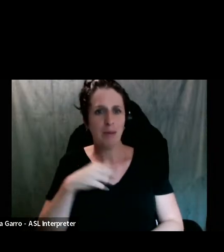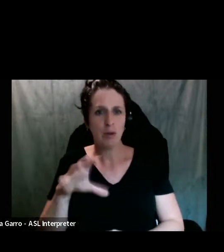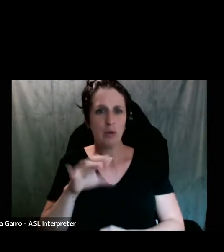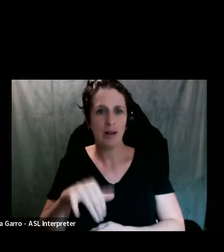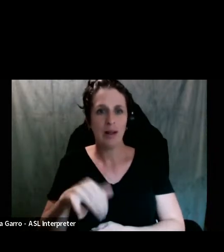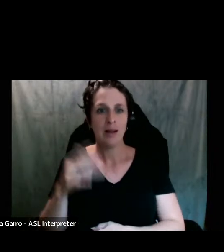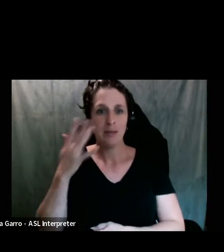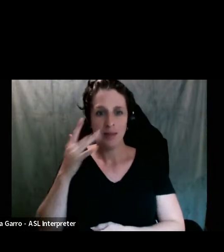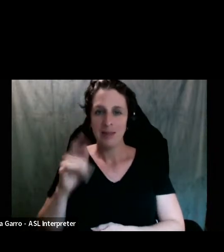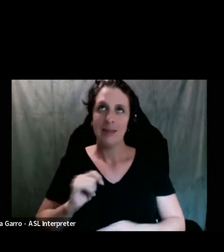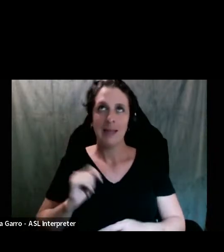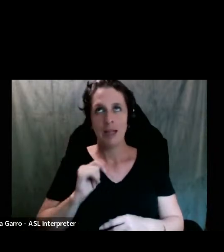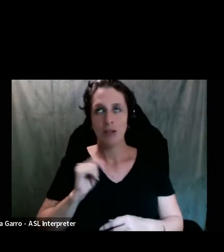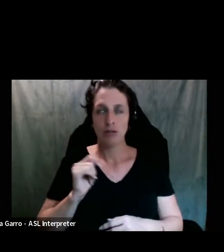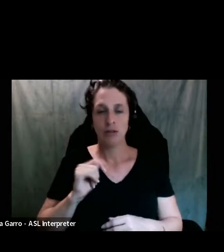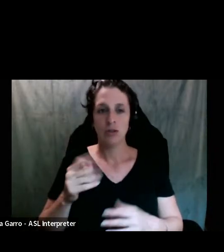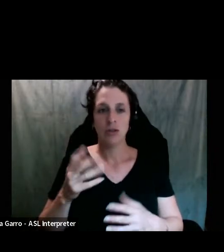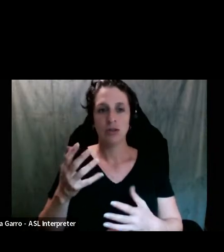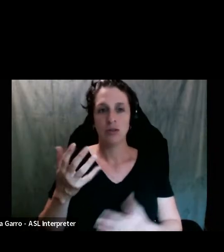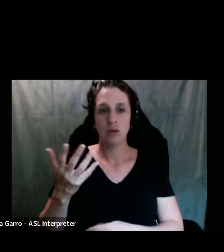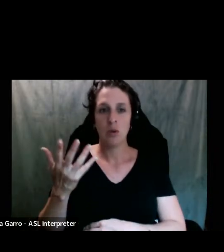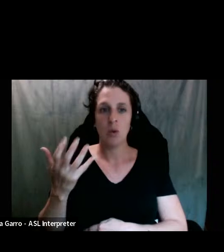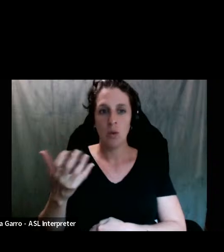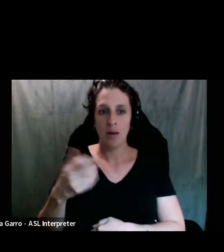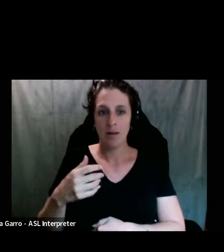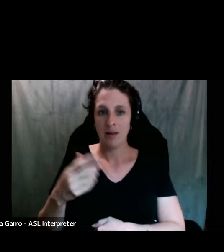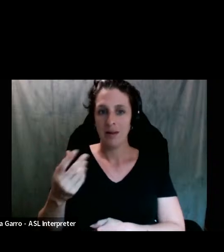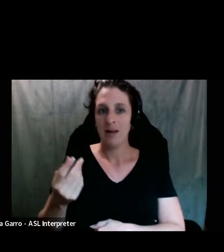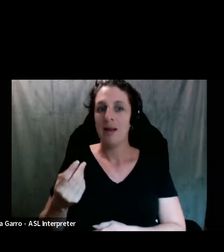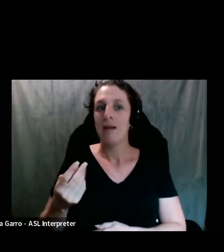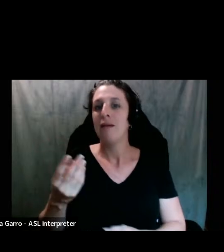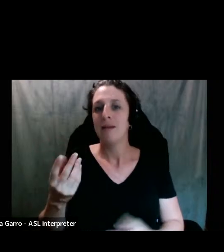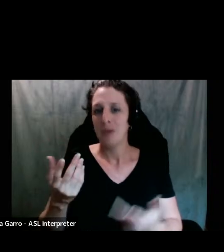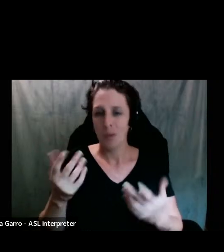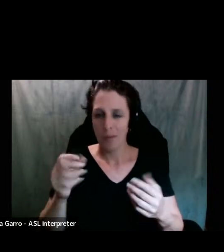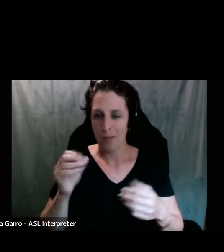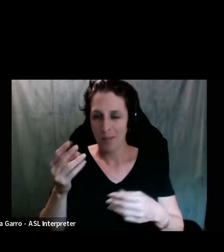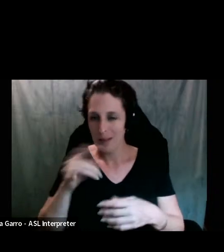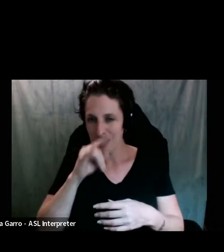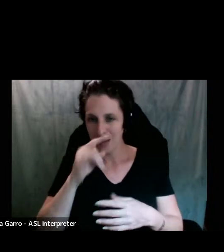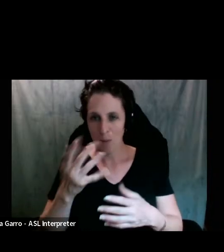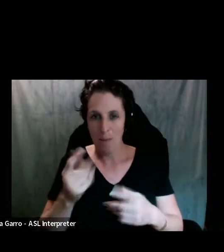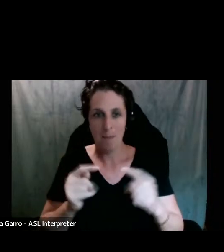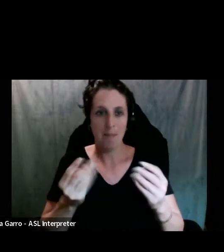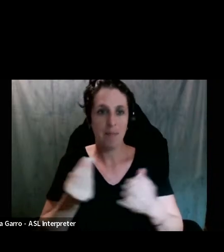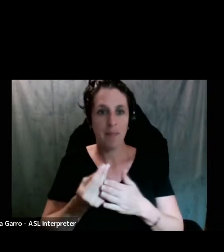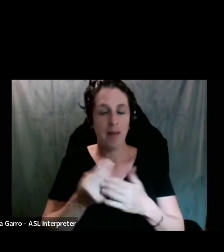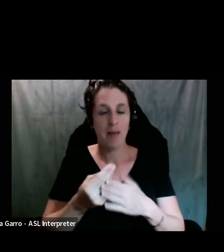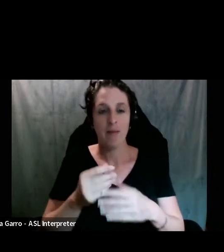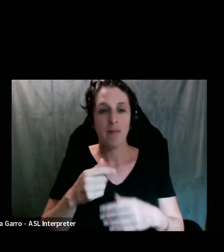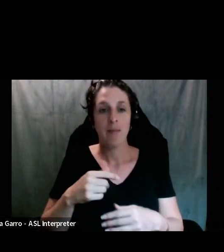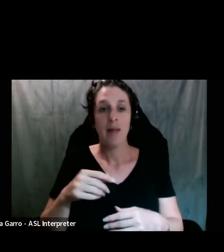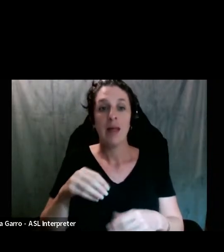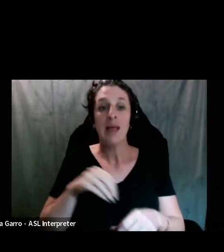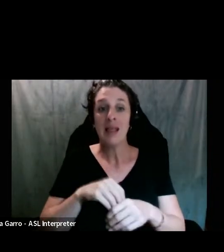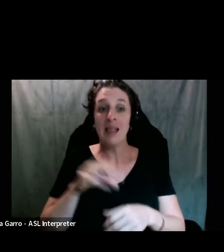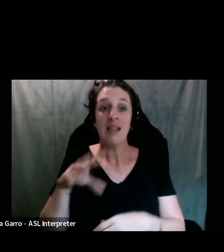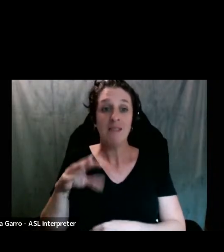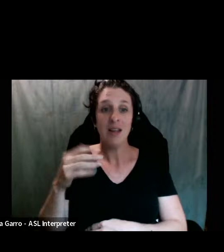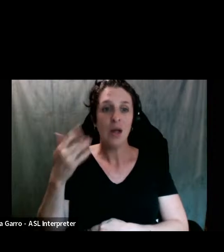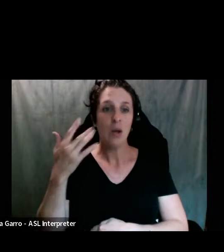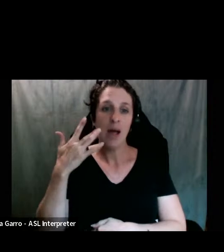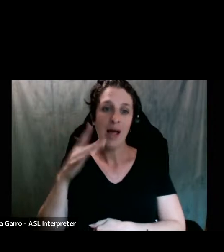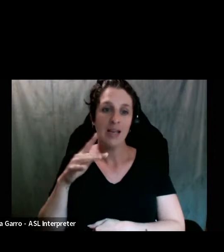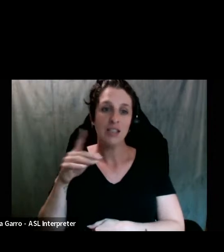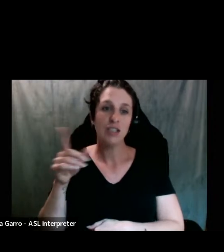about the money, right? Money speaks. $20. How many assignments will you do for $20? But I think in the video, she, you know, I didn't know she was gonna. She